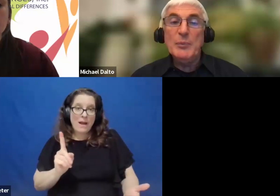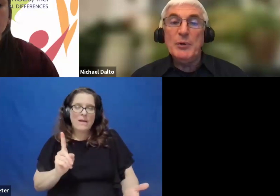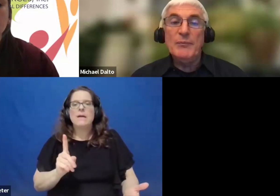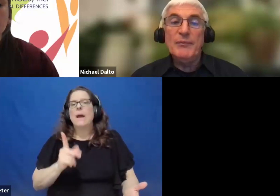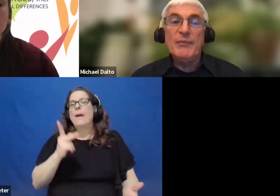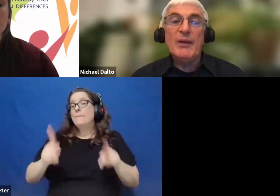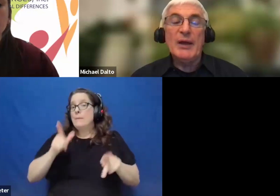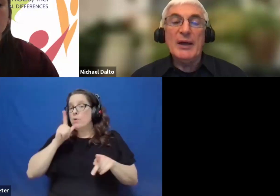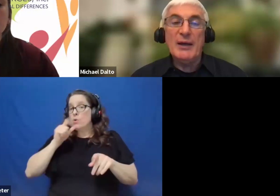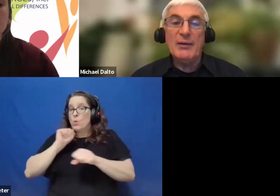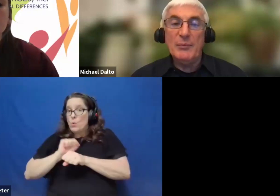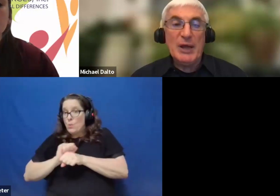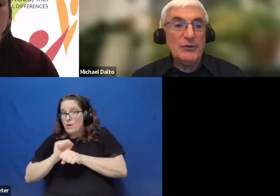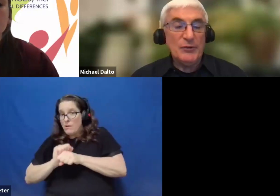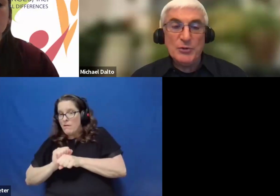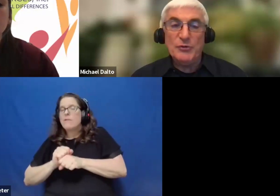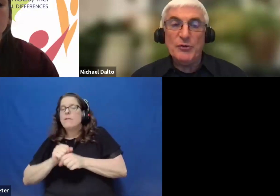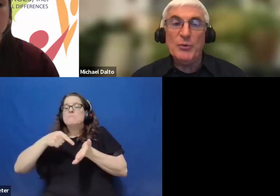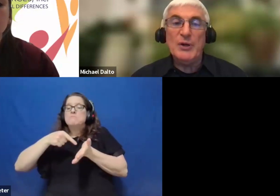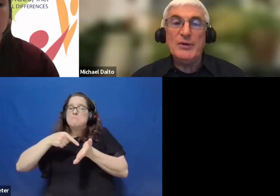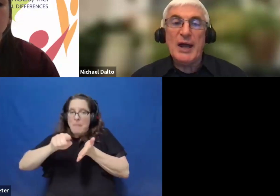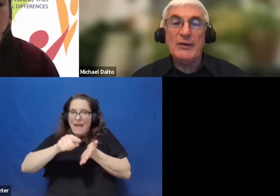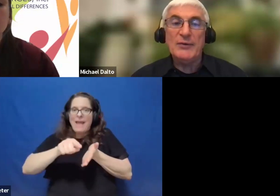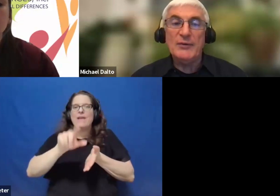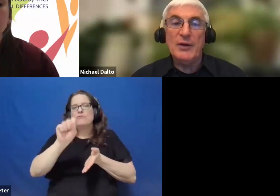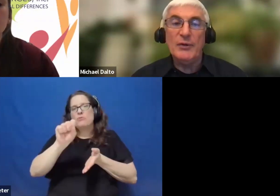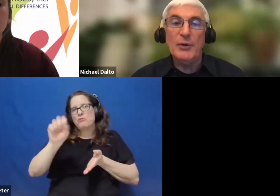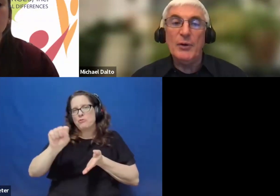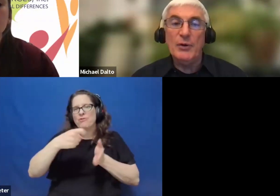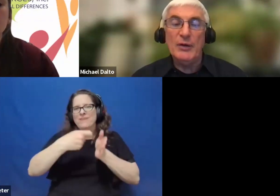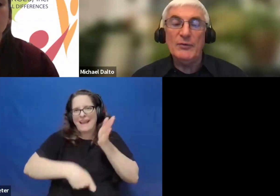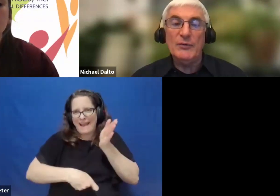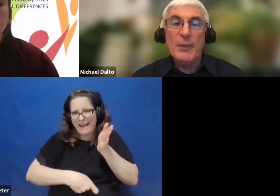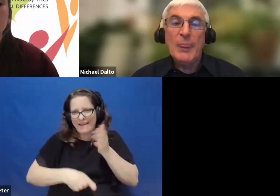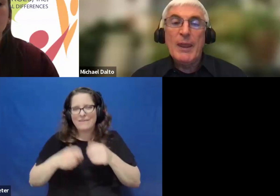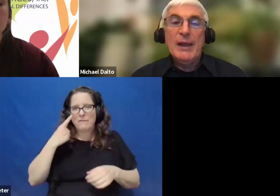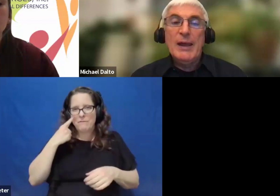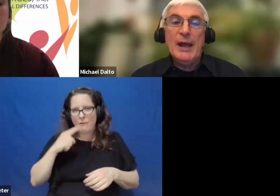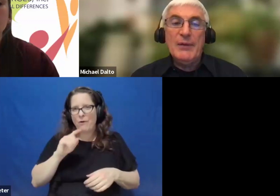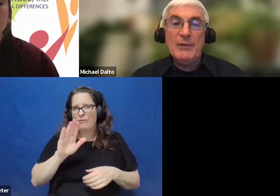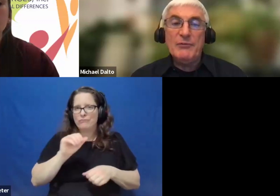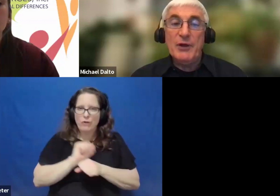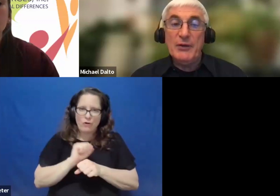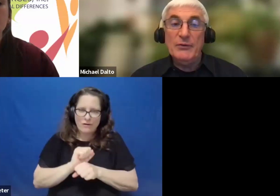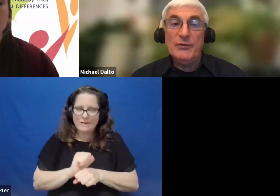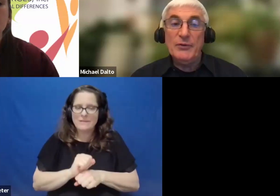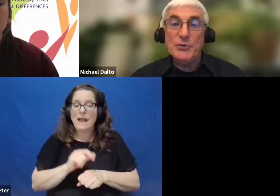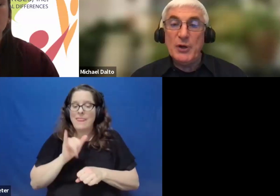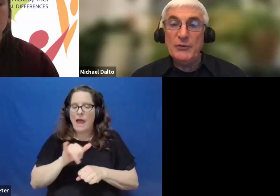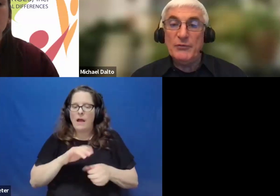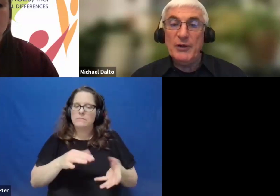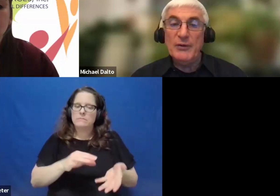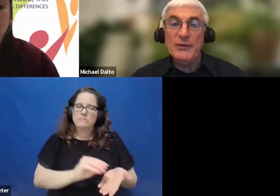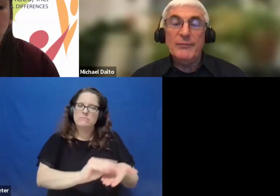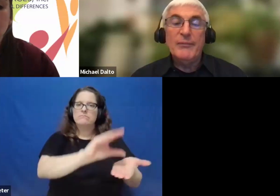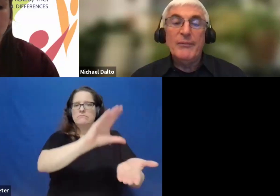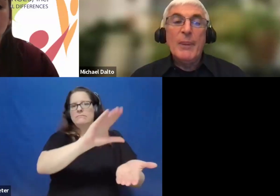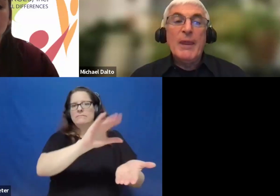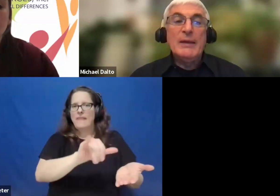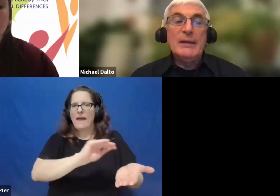working people. They pay Social Security taxes on their earnings, and that funds the trust